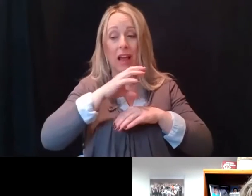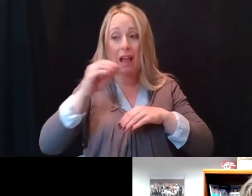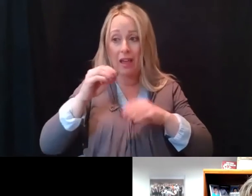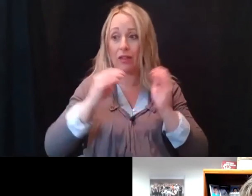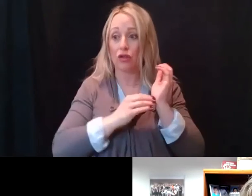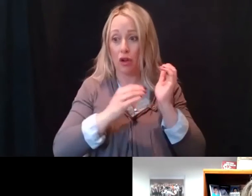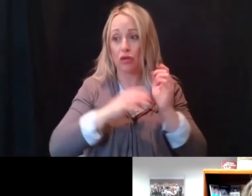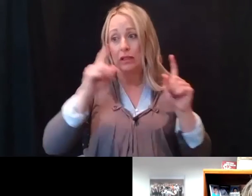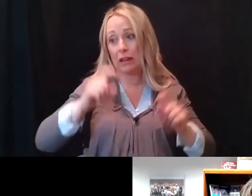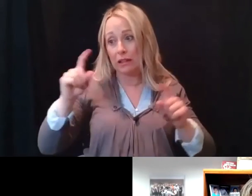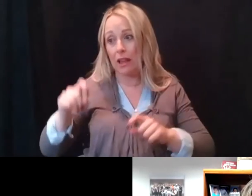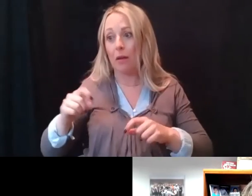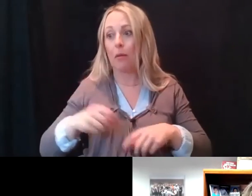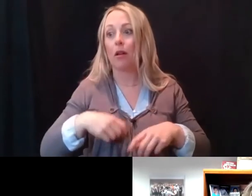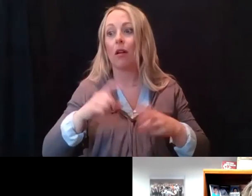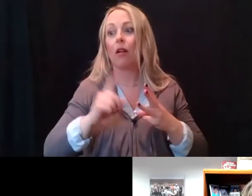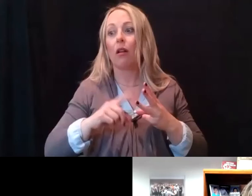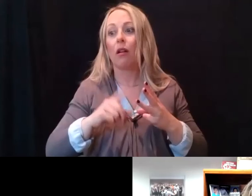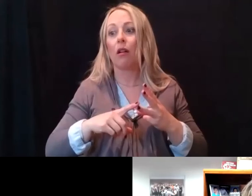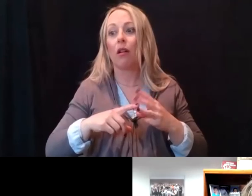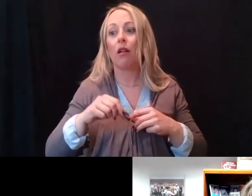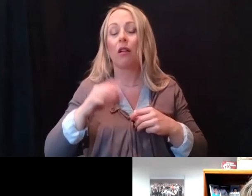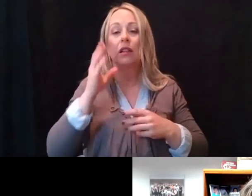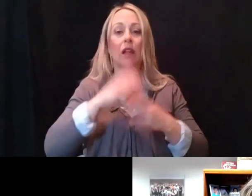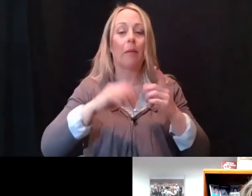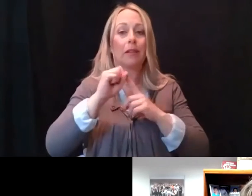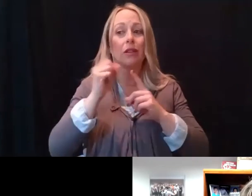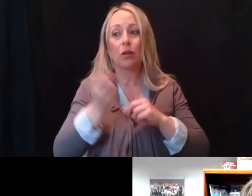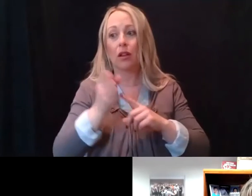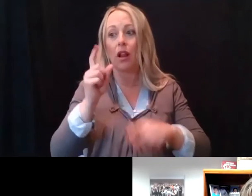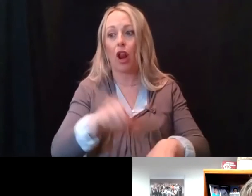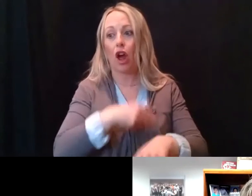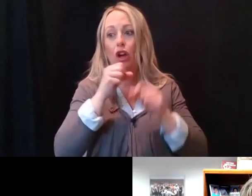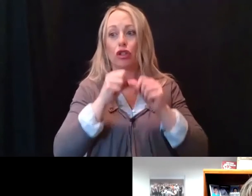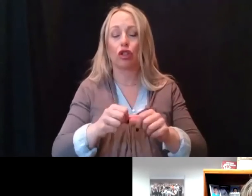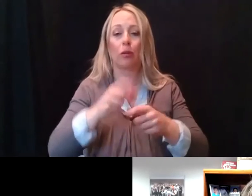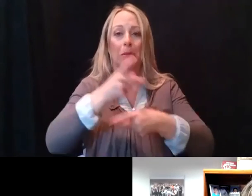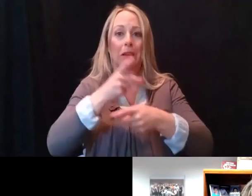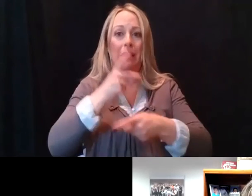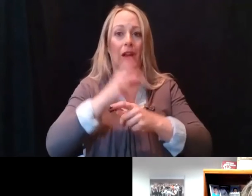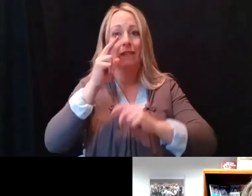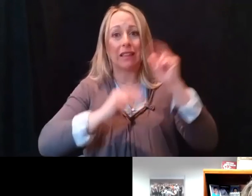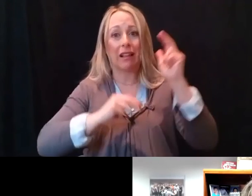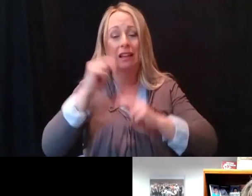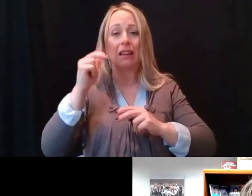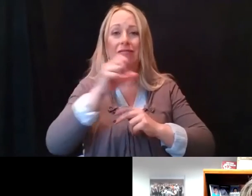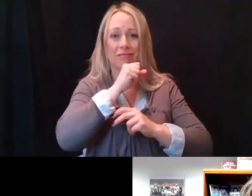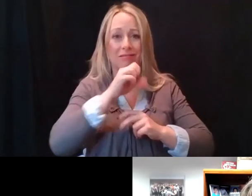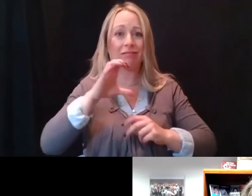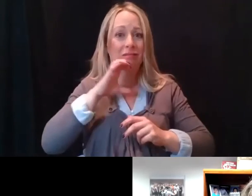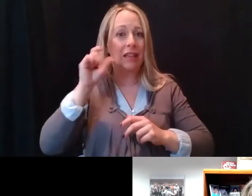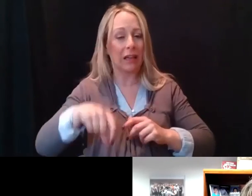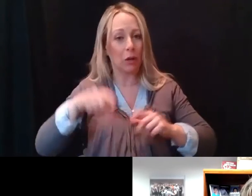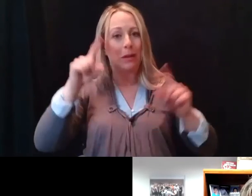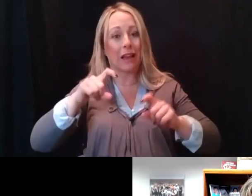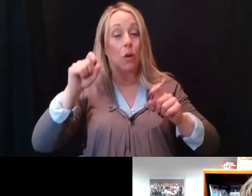is testing them. There's circumstances at long-term care facilities where residents and staff need to be tested